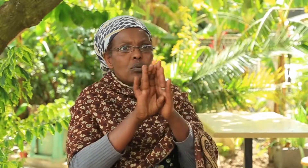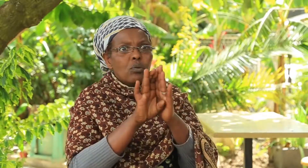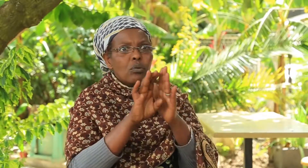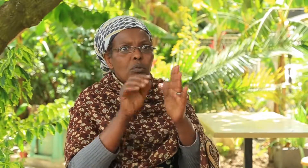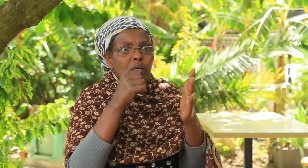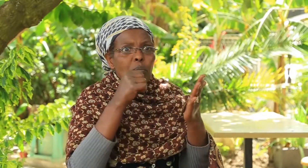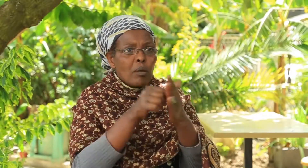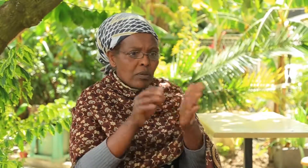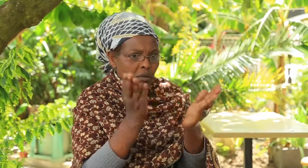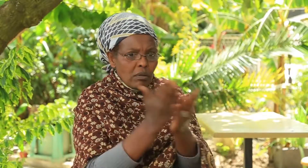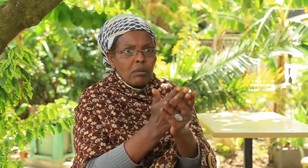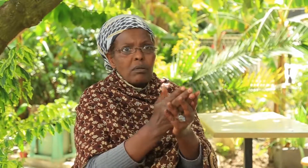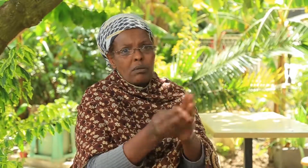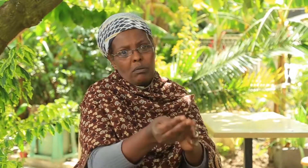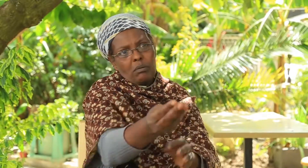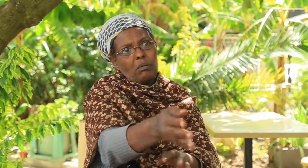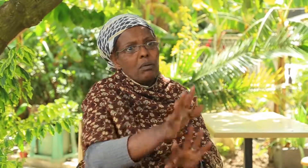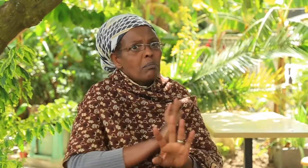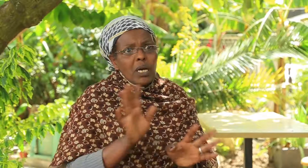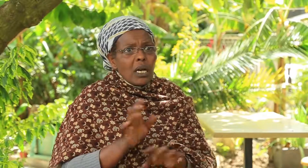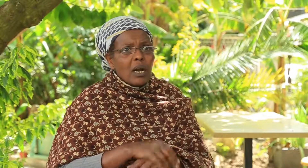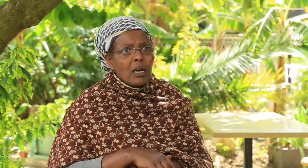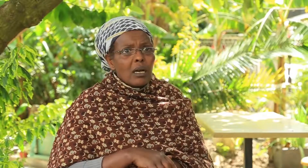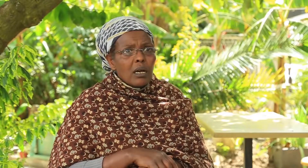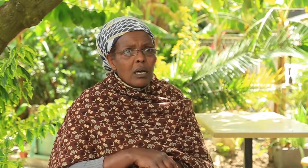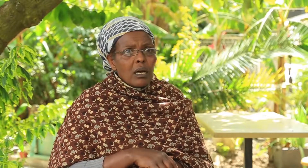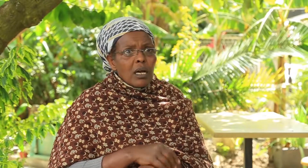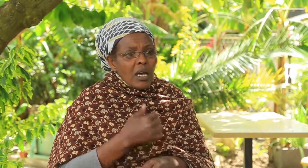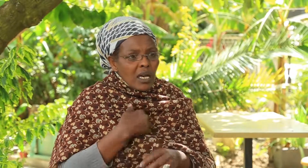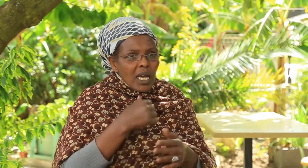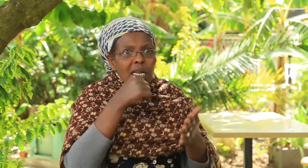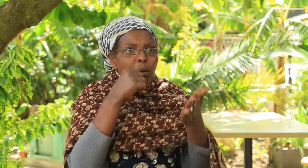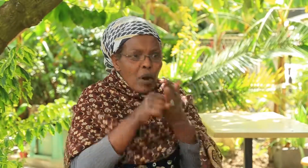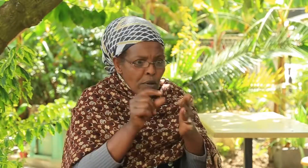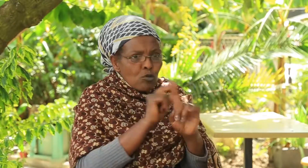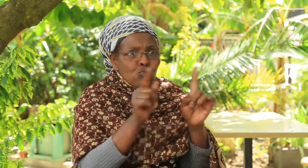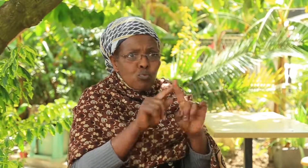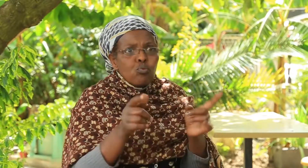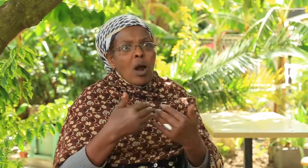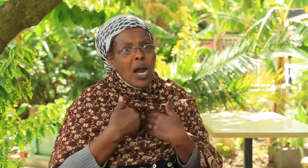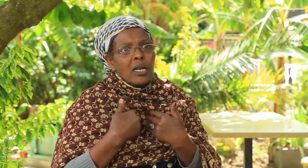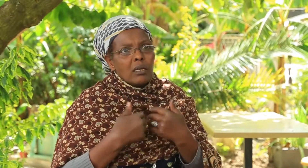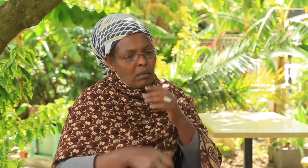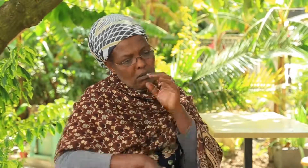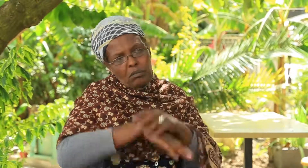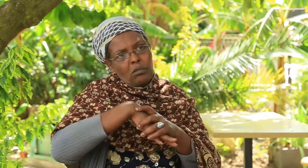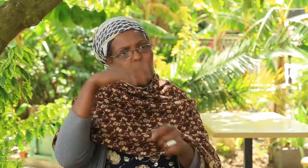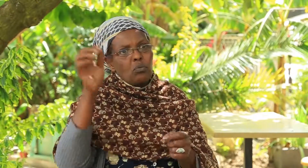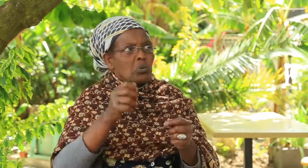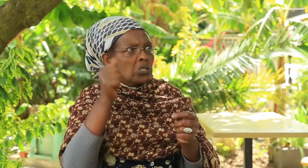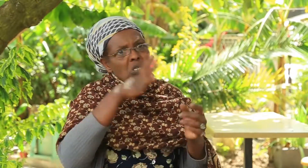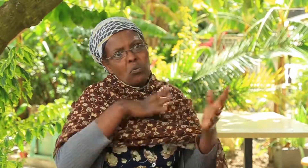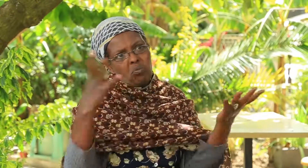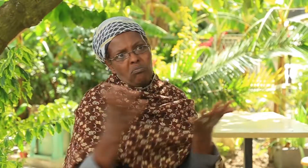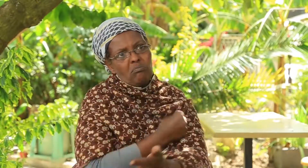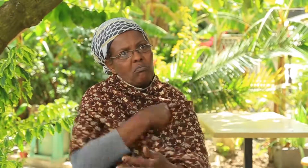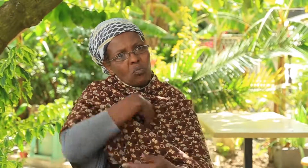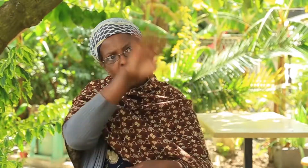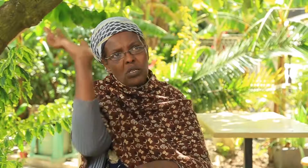by Kabali. After a while, when I went to check, somebody took the letters and the addresses. I only